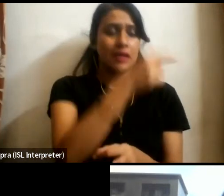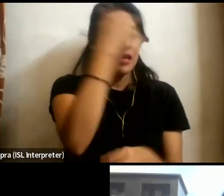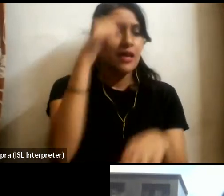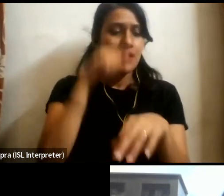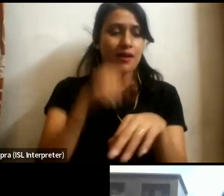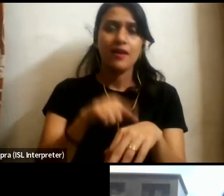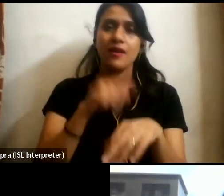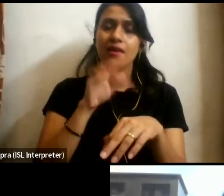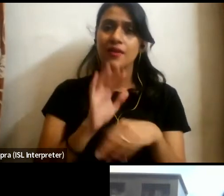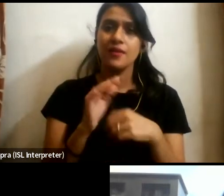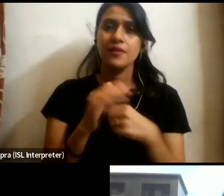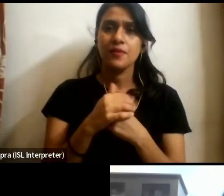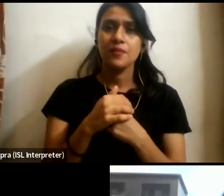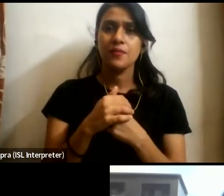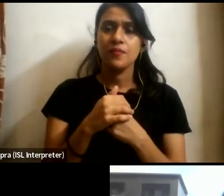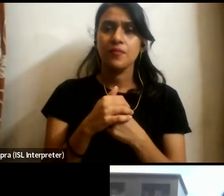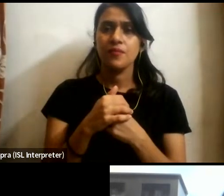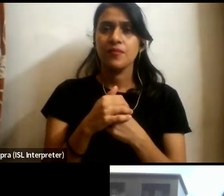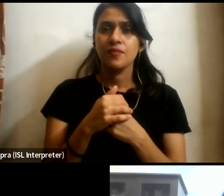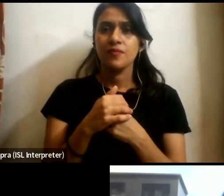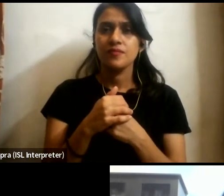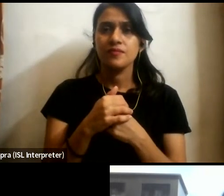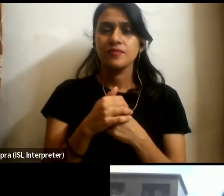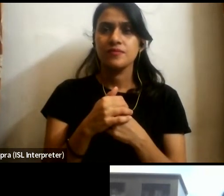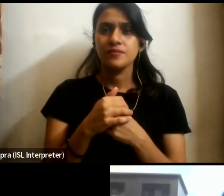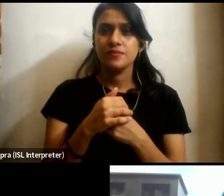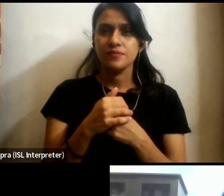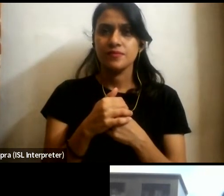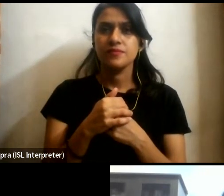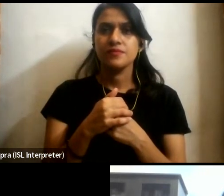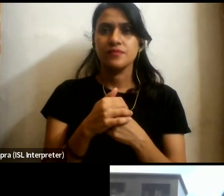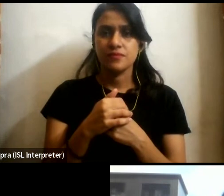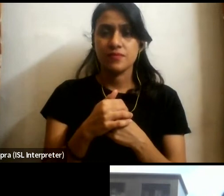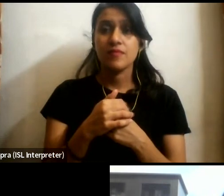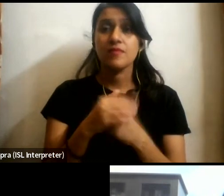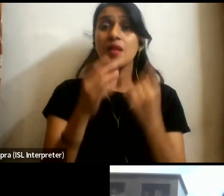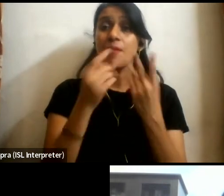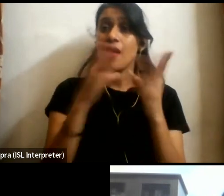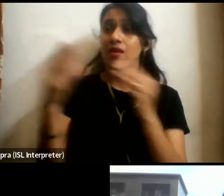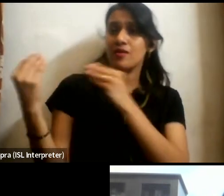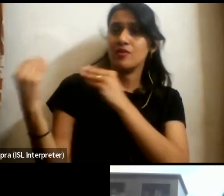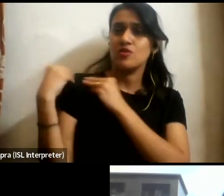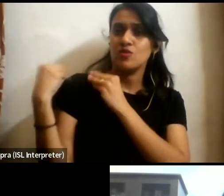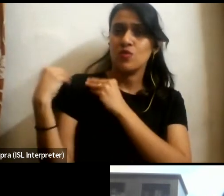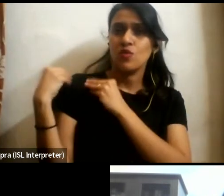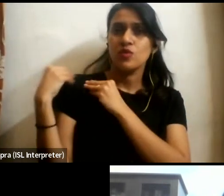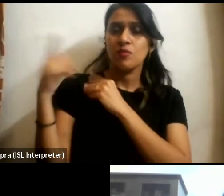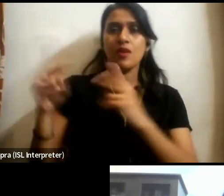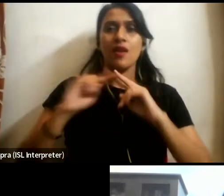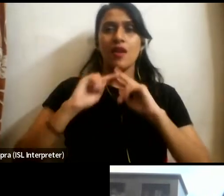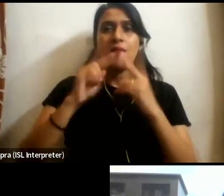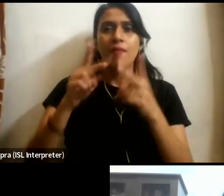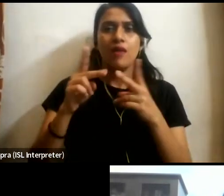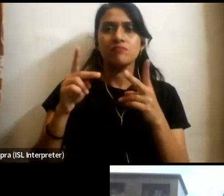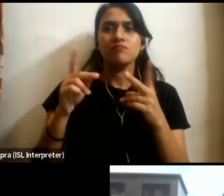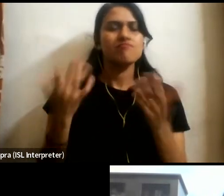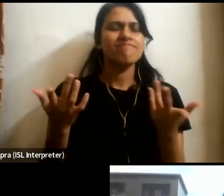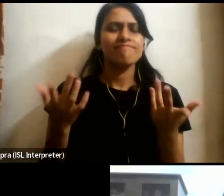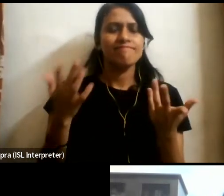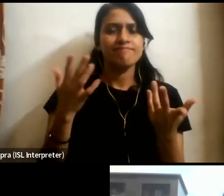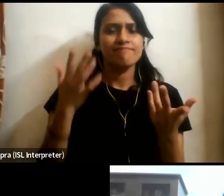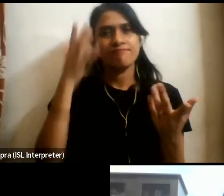that there is no sort of accountability for who gets appointed. So I mean, I